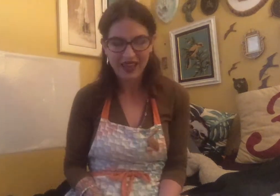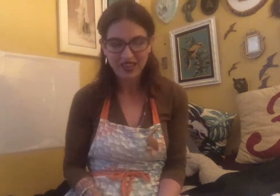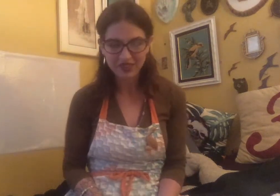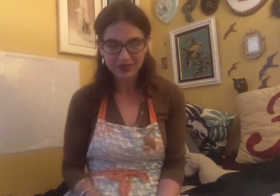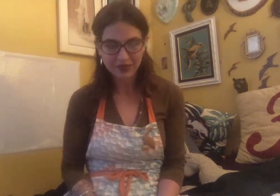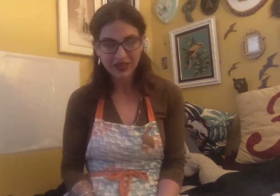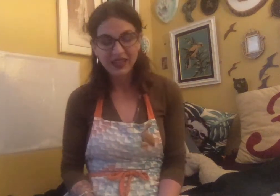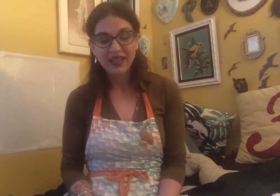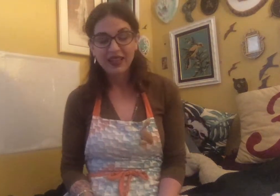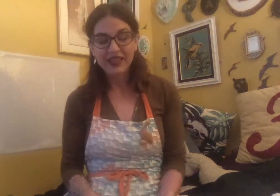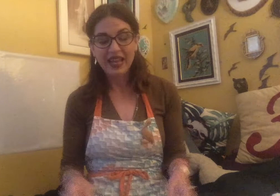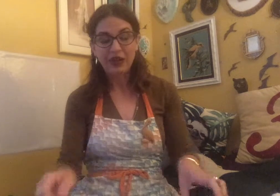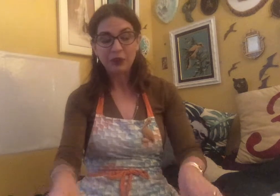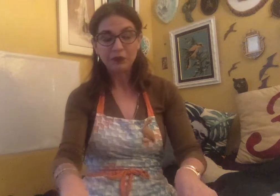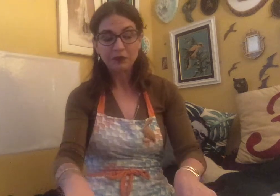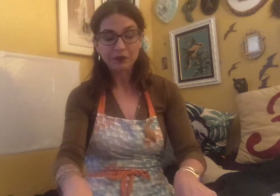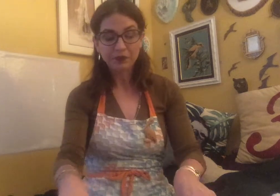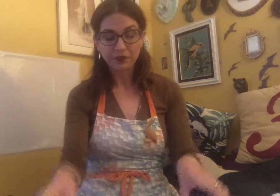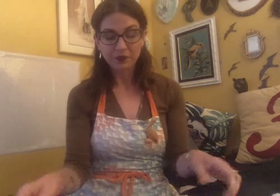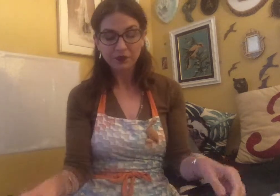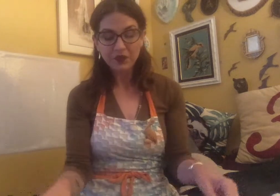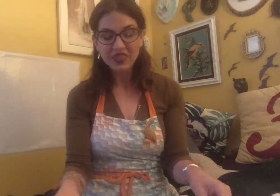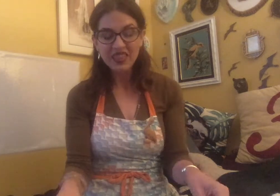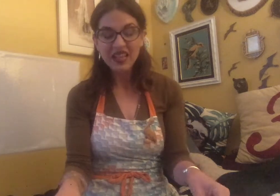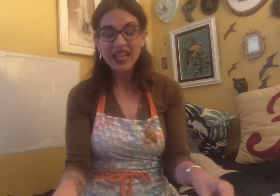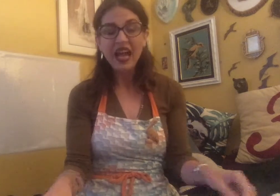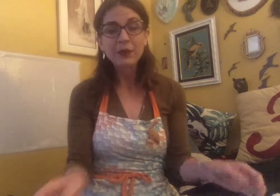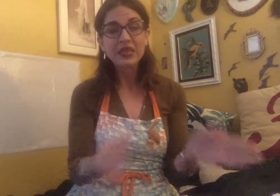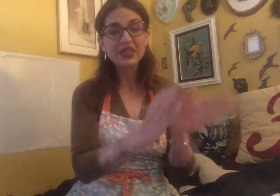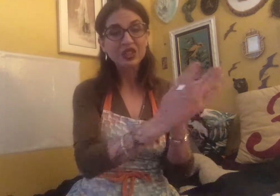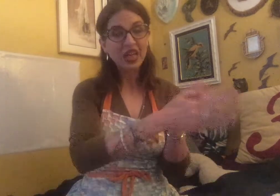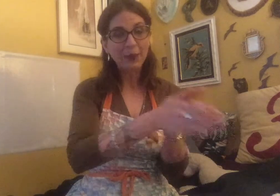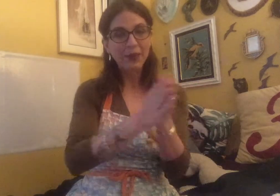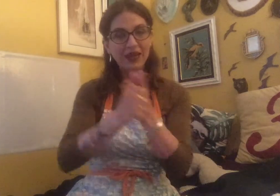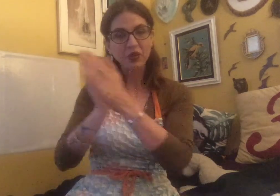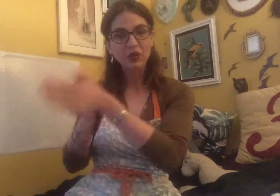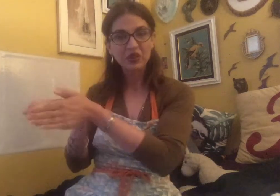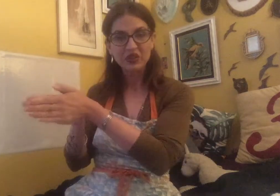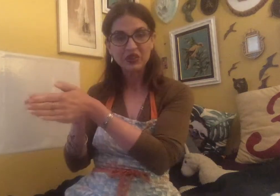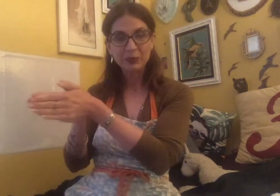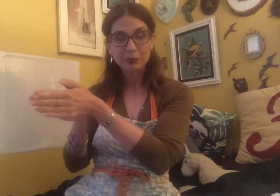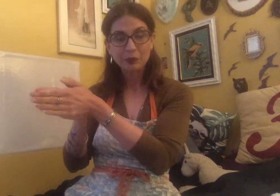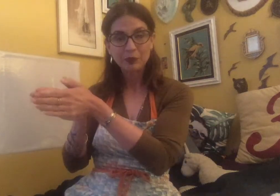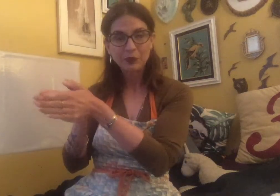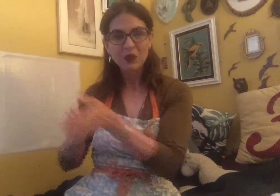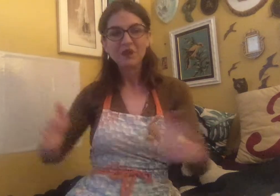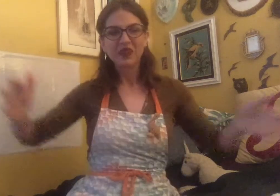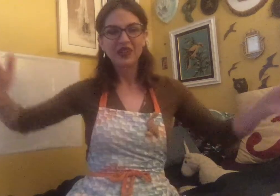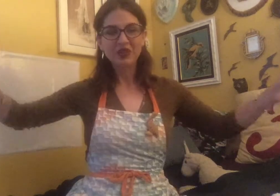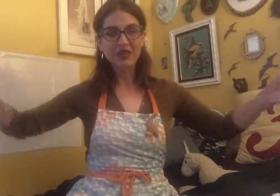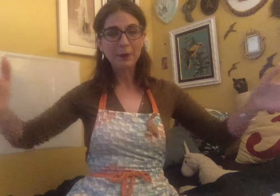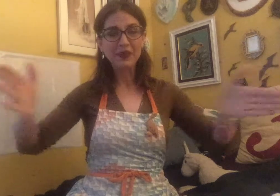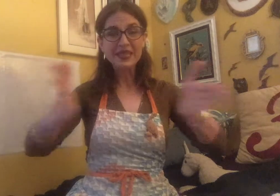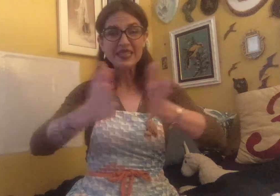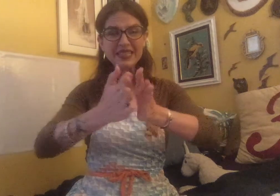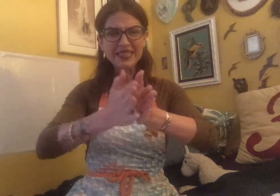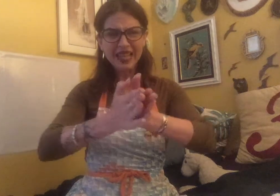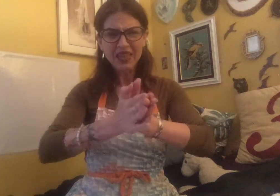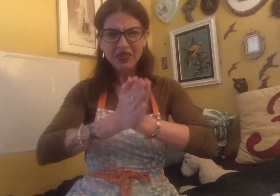vowels. Now, I'm gonna chop out a word. You're going to blend it together and